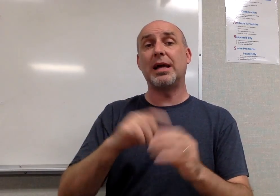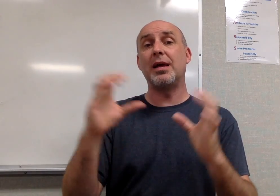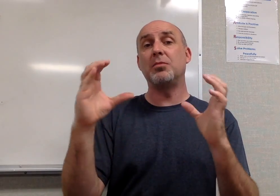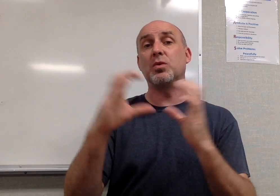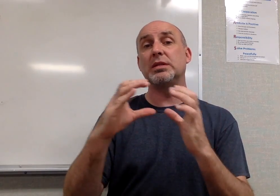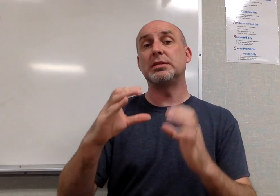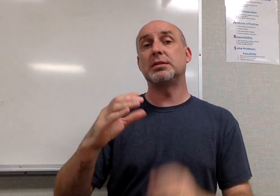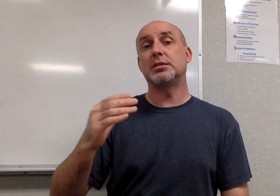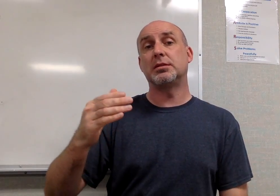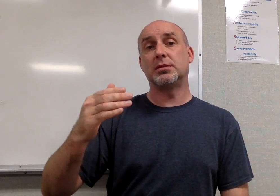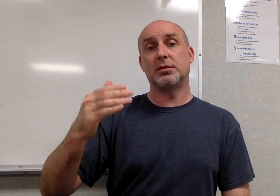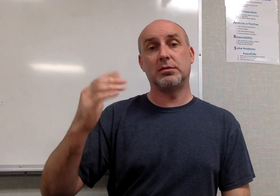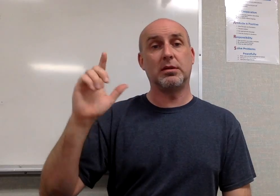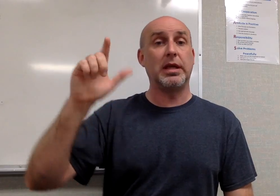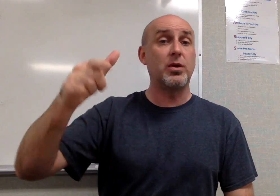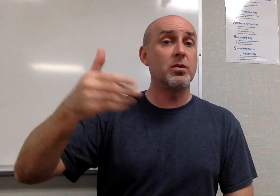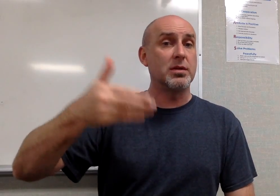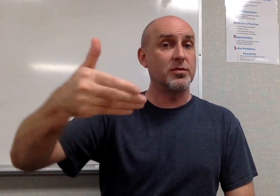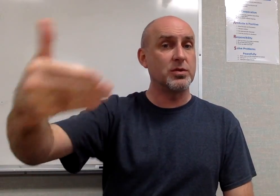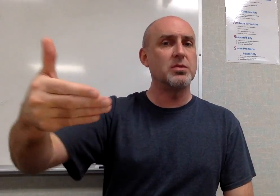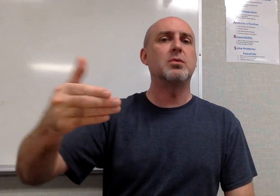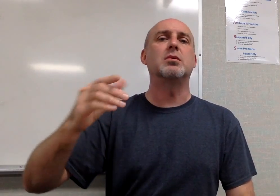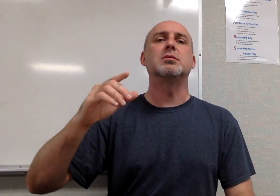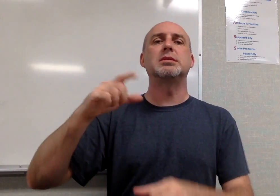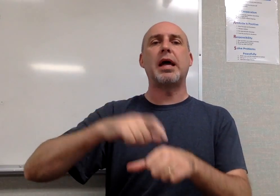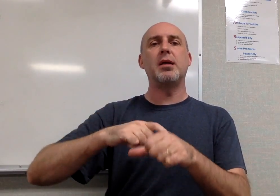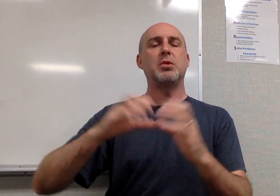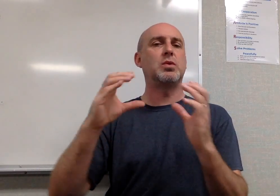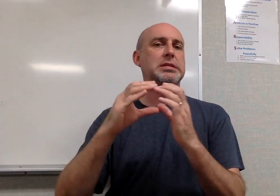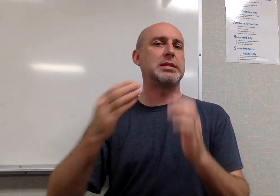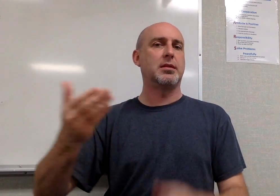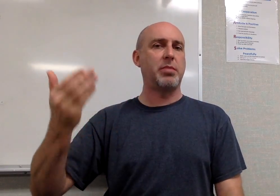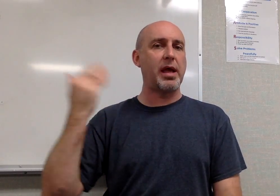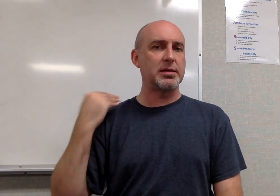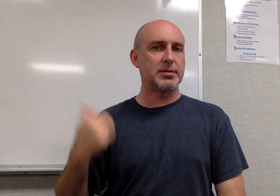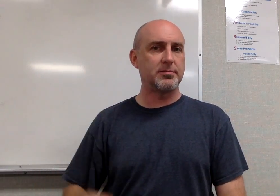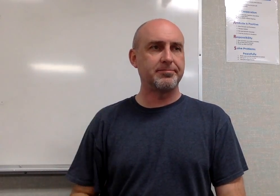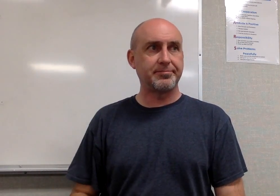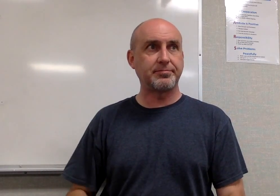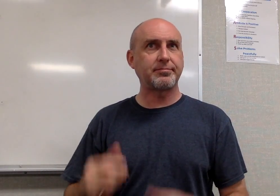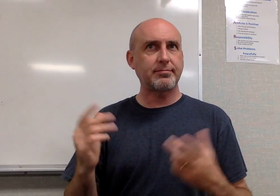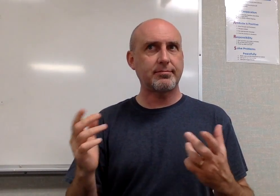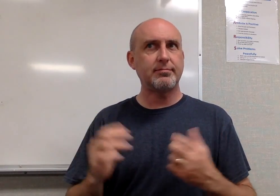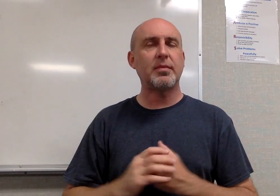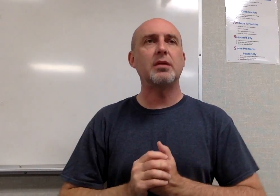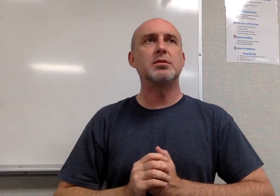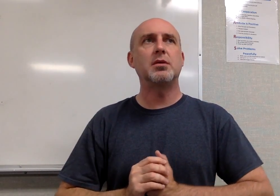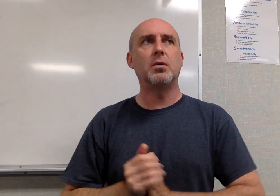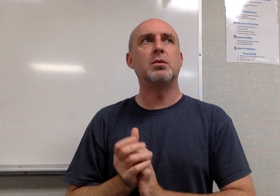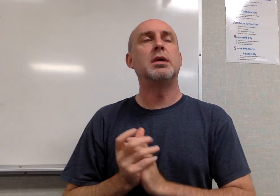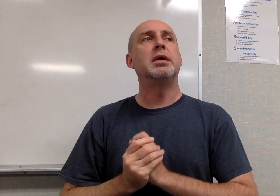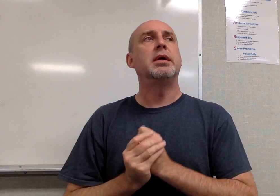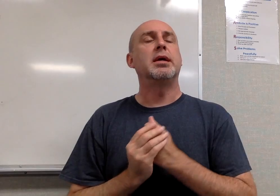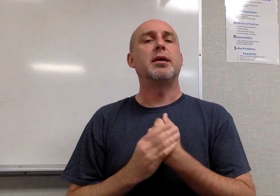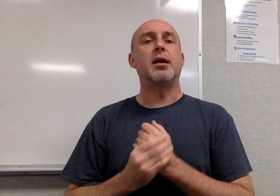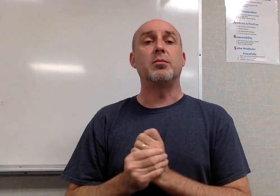time units later in the future or time units in the past. So